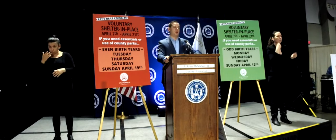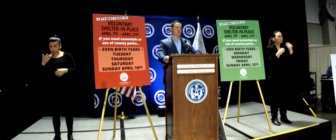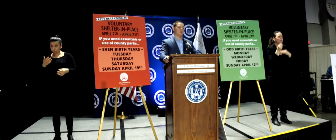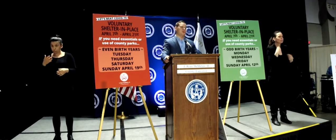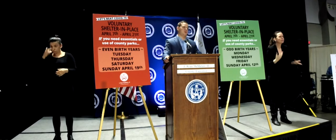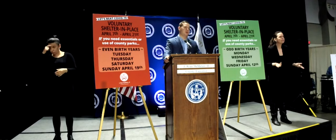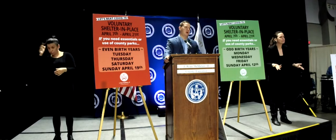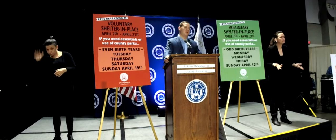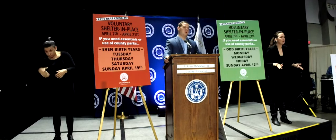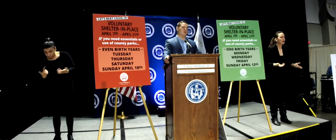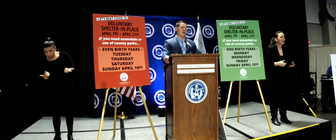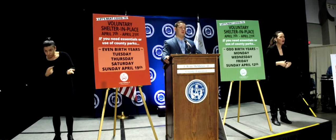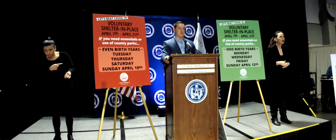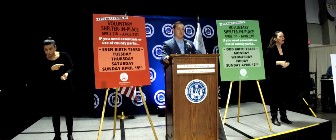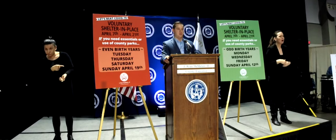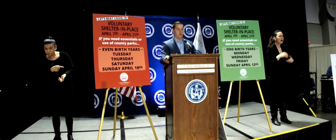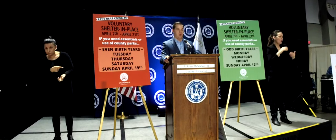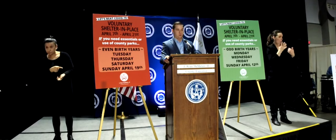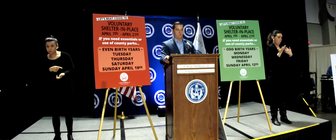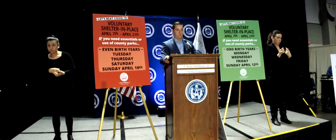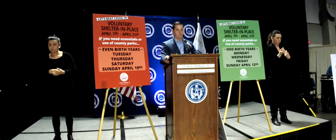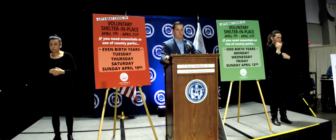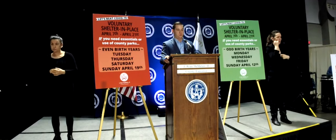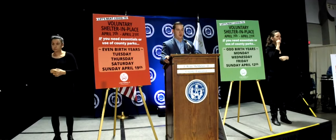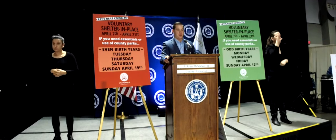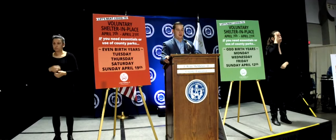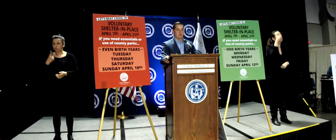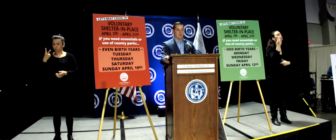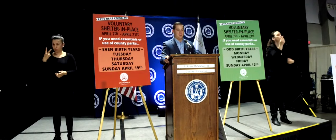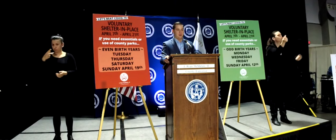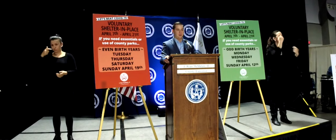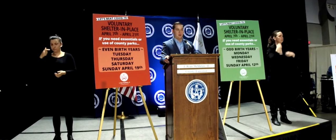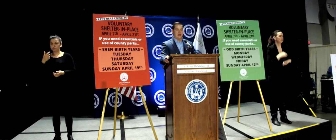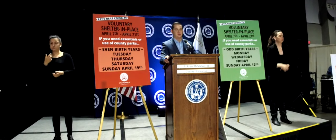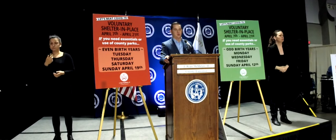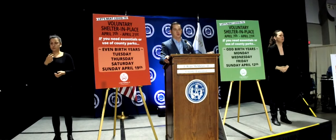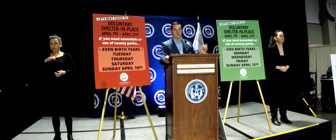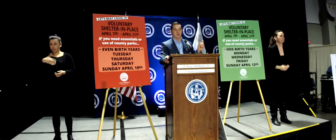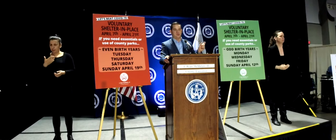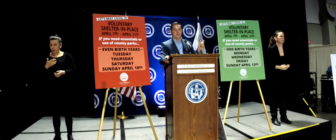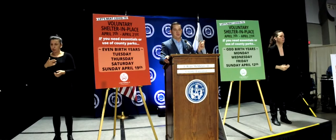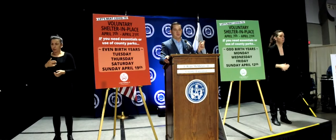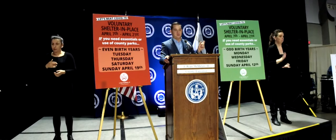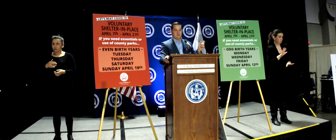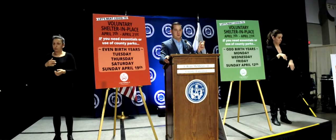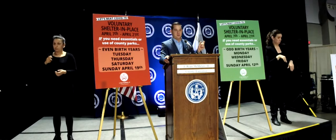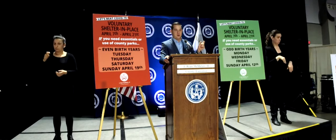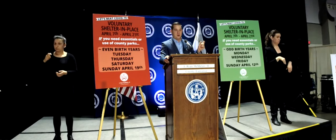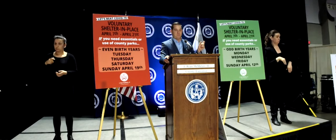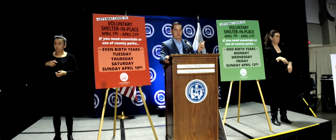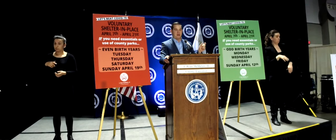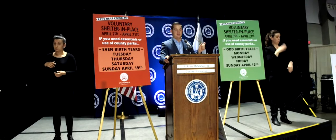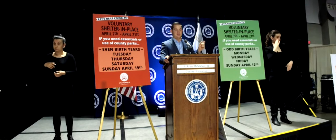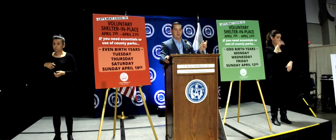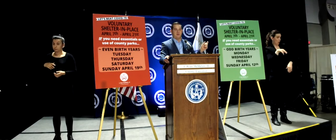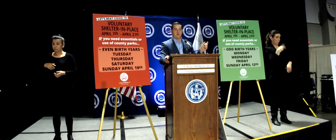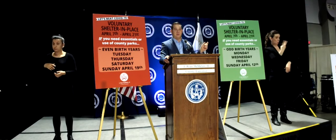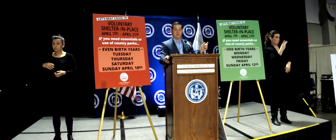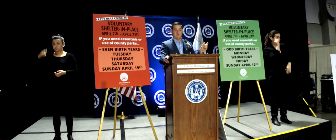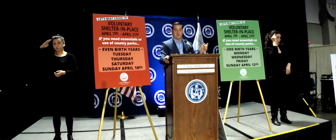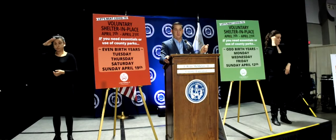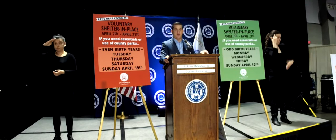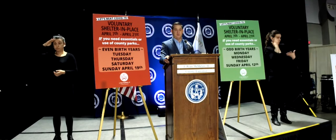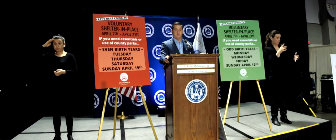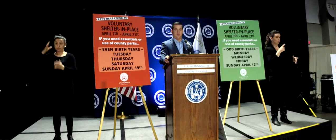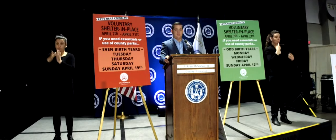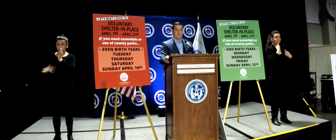there's two punishments. The governor, we have an executive order that on social distancing policy, and the governor, I